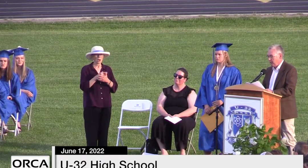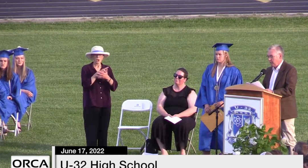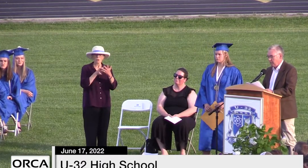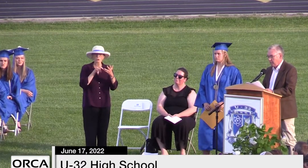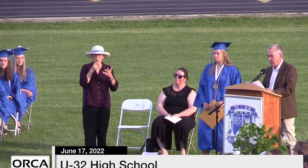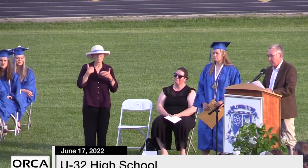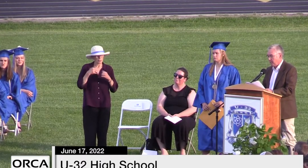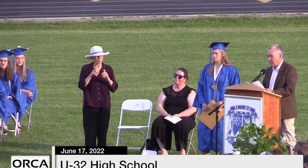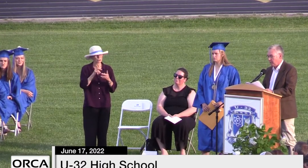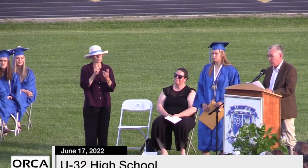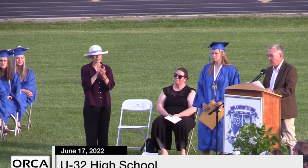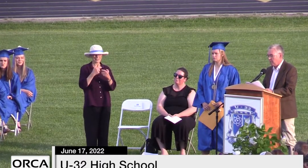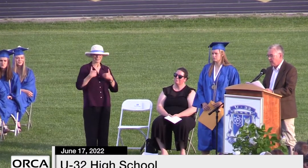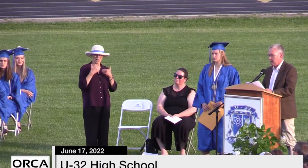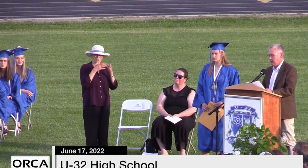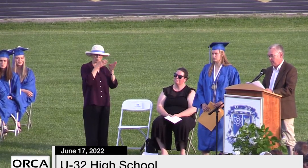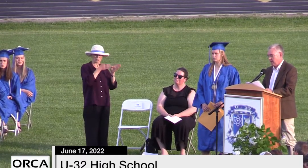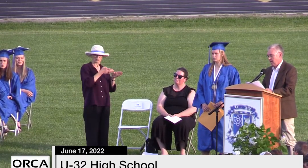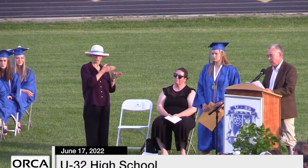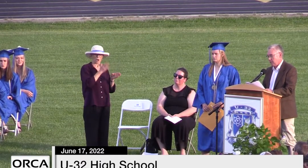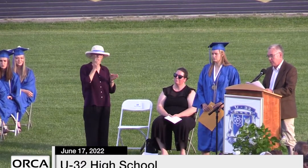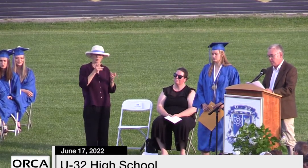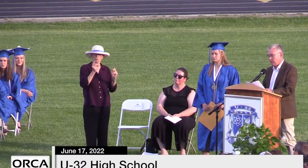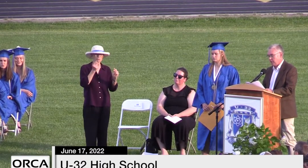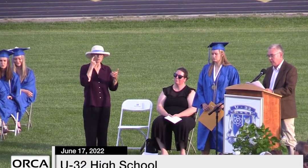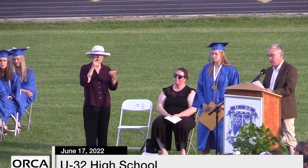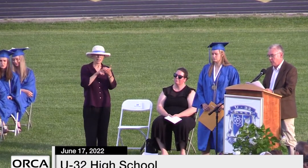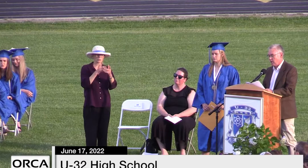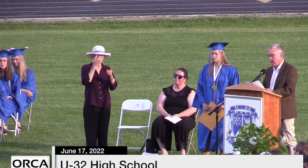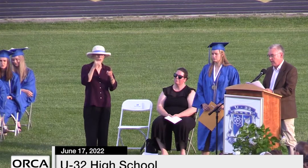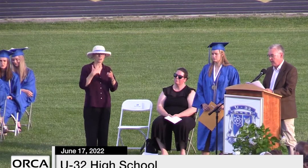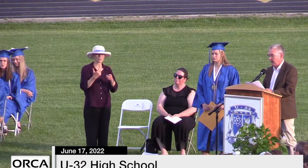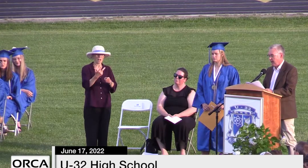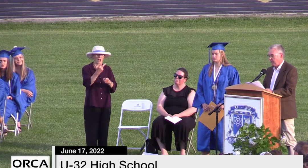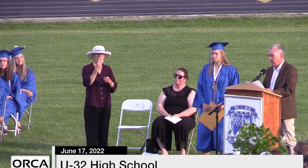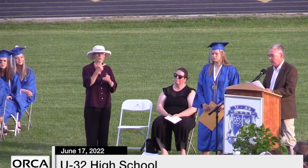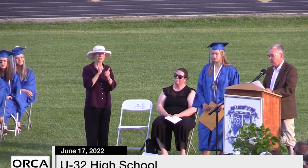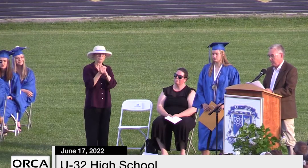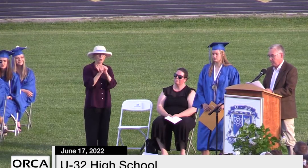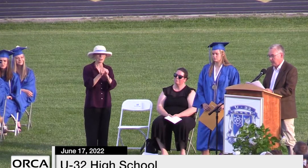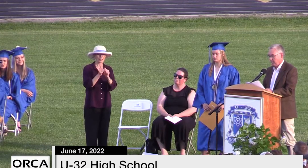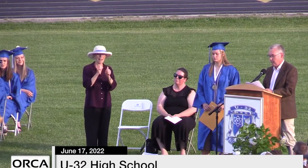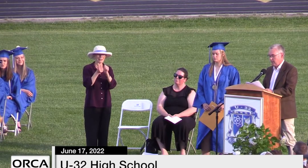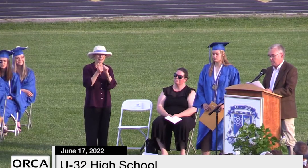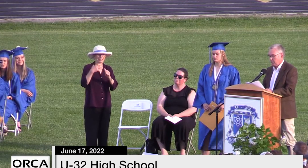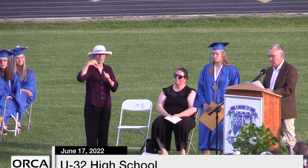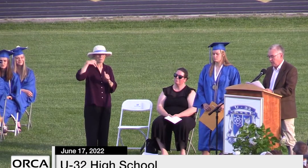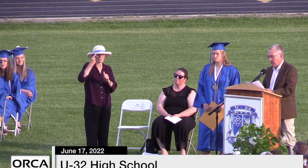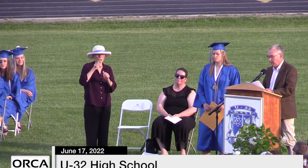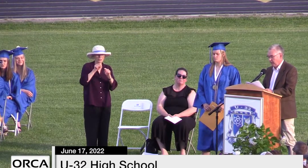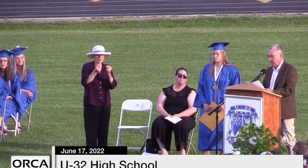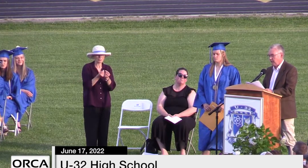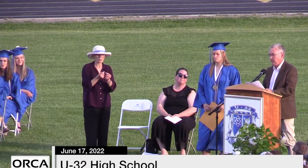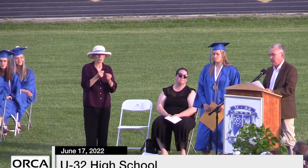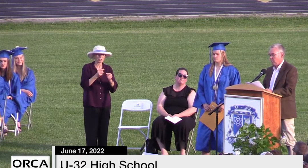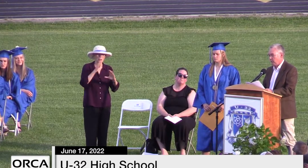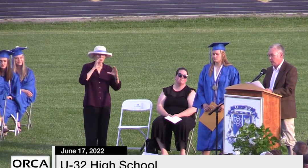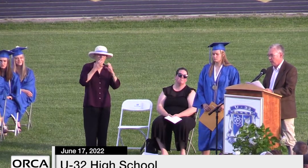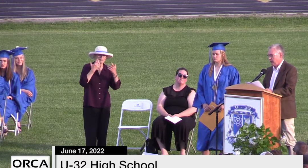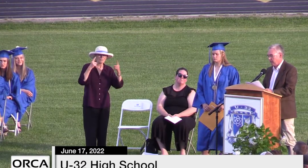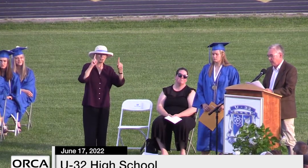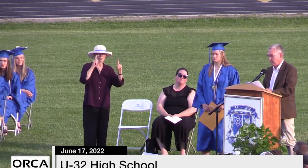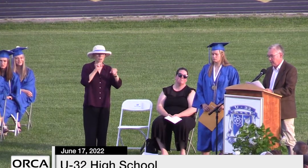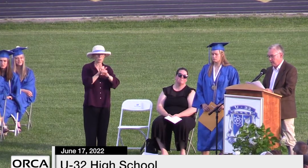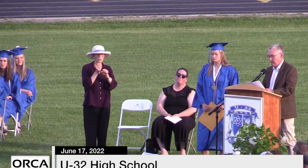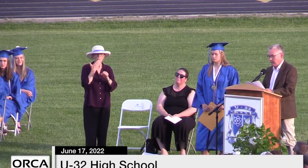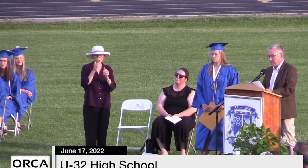the opportunity to meet this young person will immediately recognize why she is a three-sport athletic captain to her teams. She communicates effectively and works